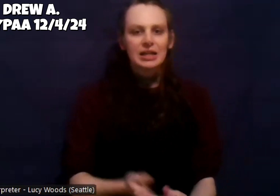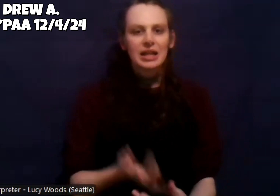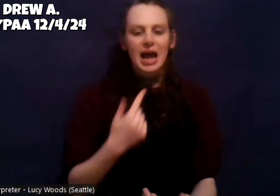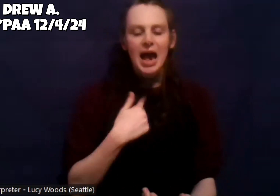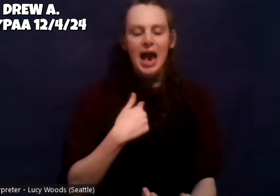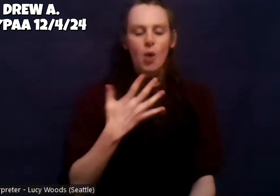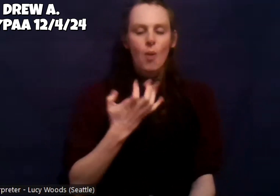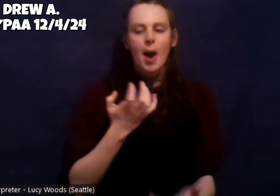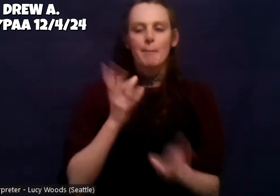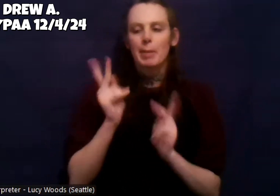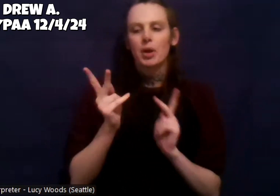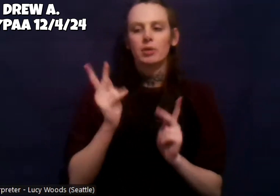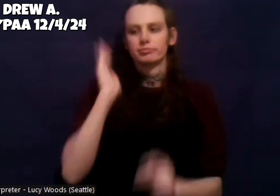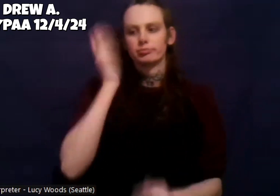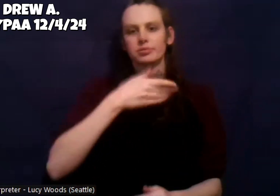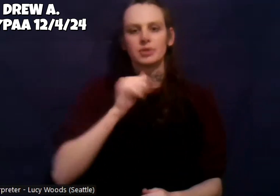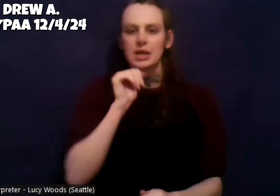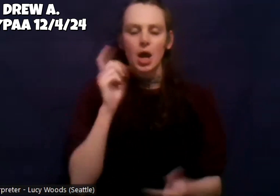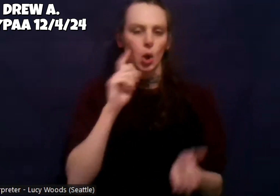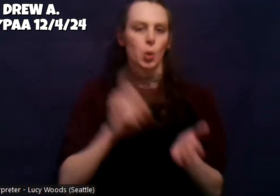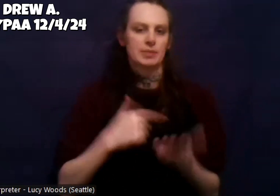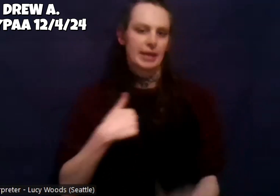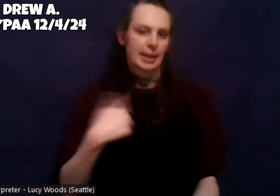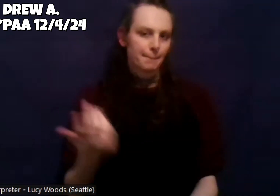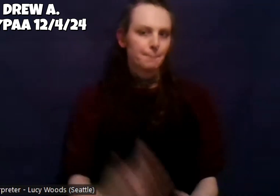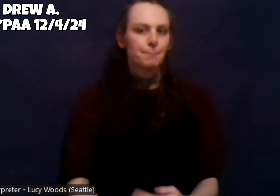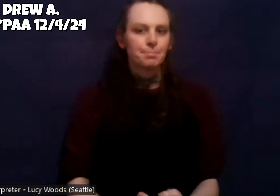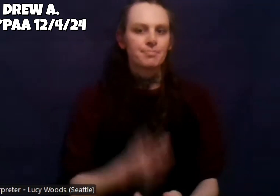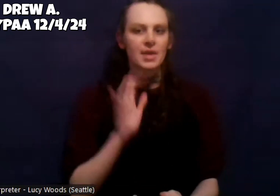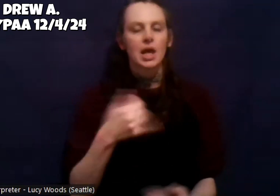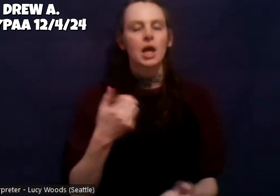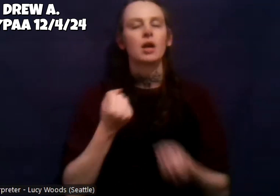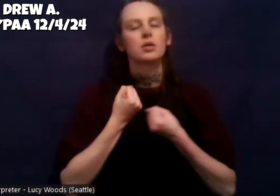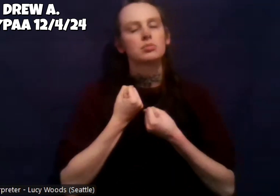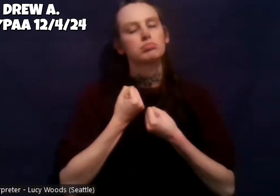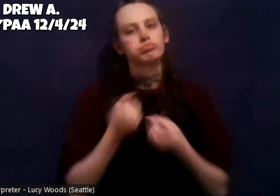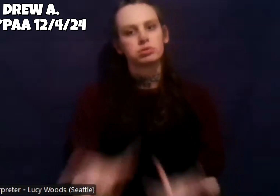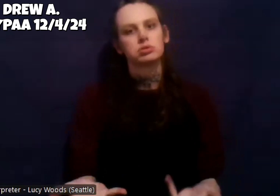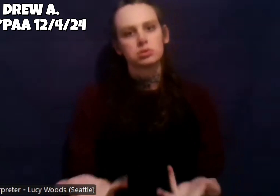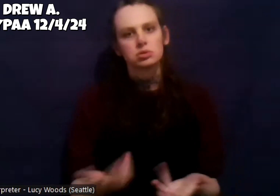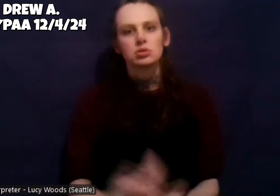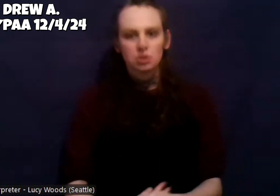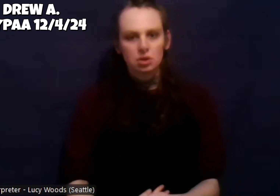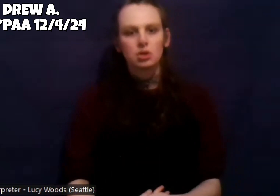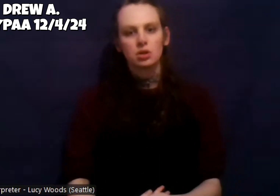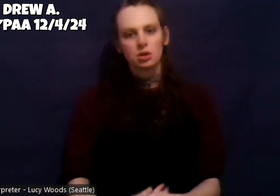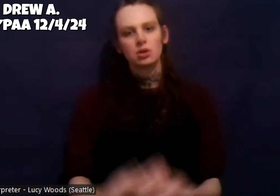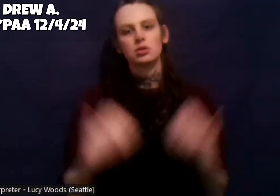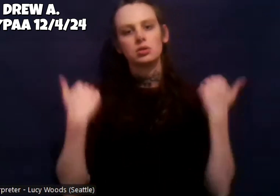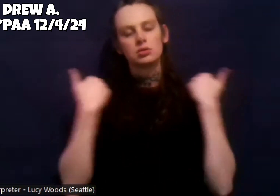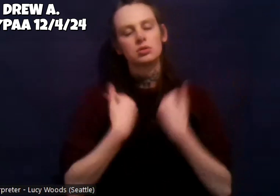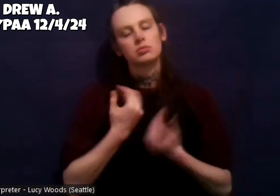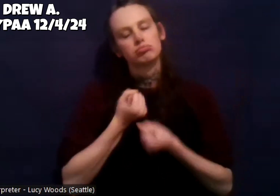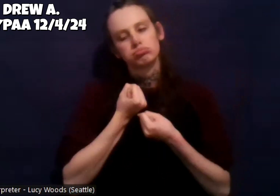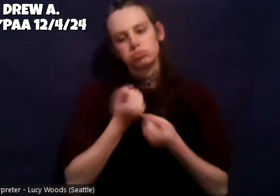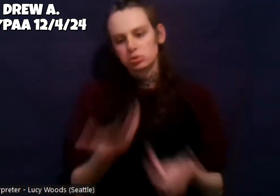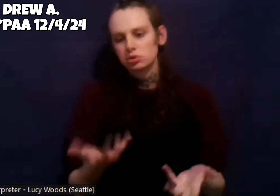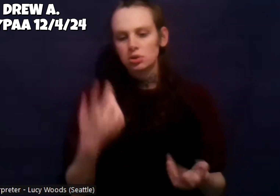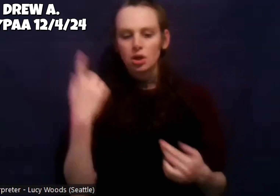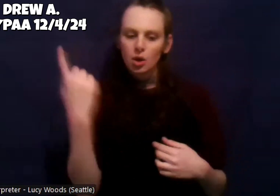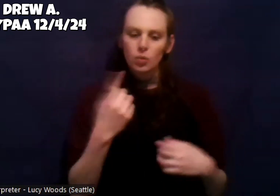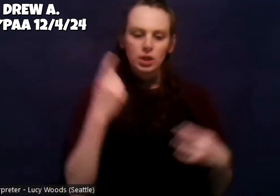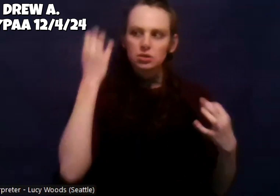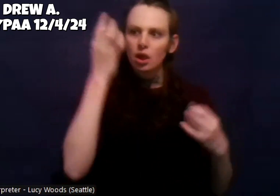radar. Um, and that was exhausting. Um, it's exhausting, like constantly overthinking